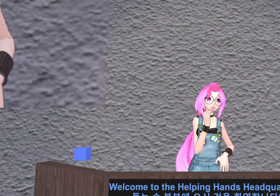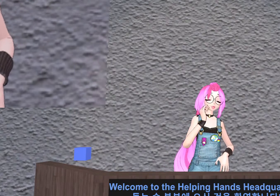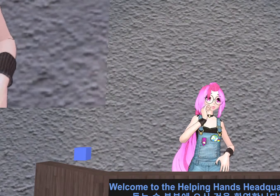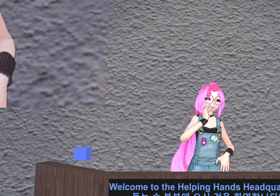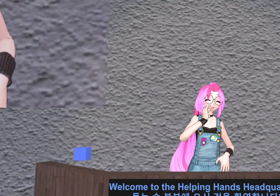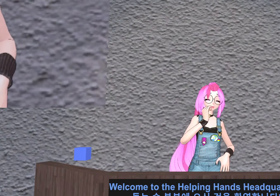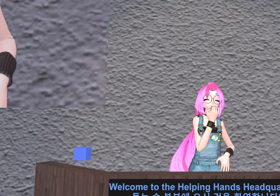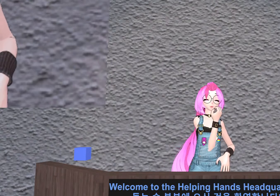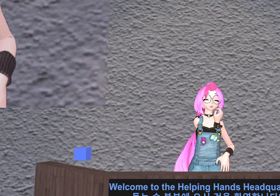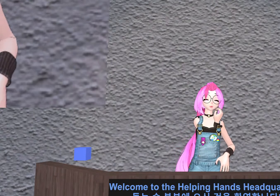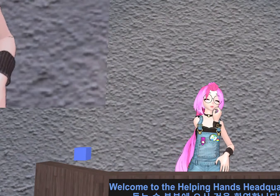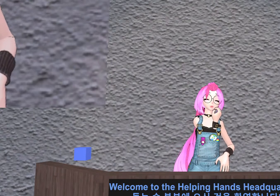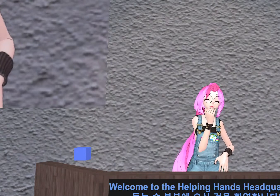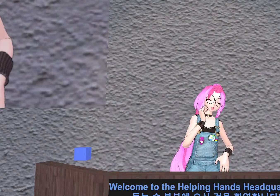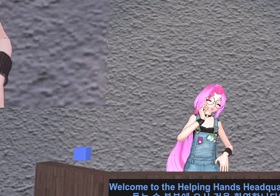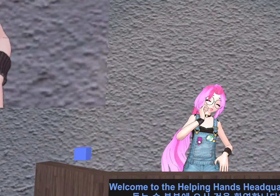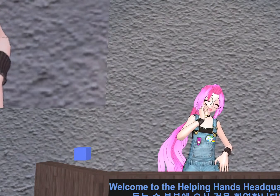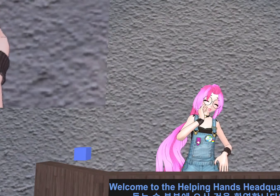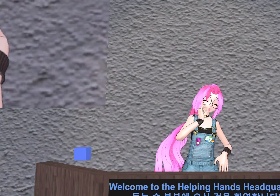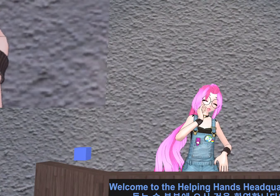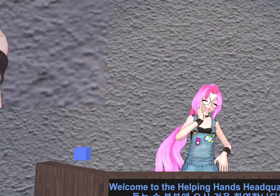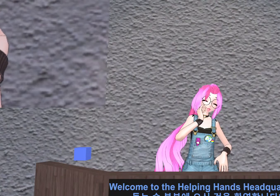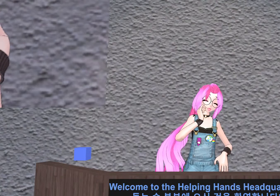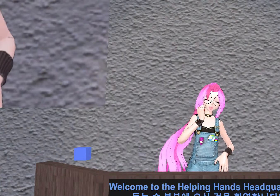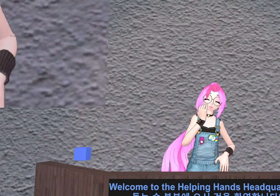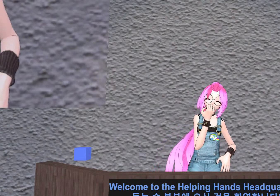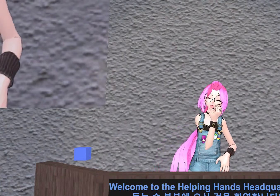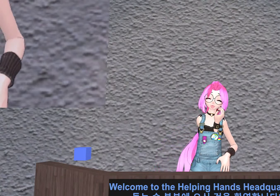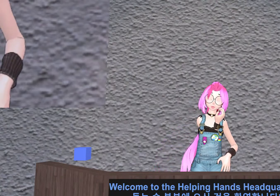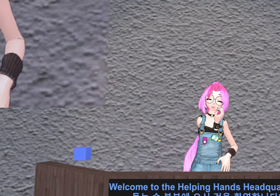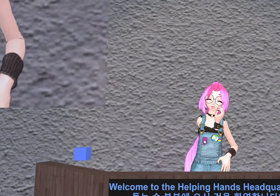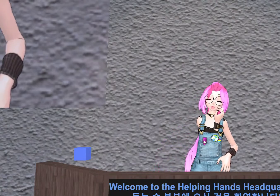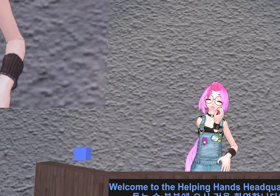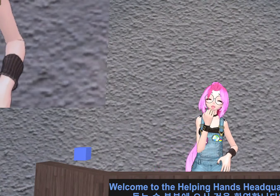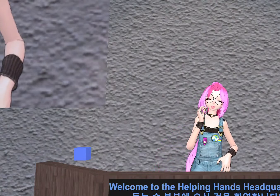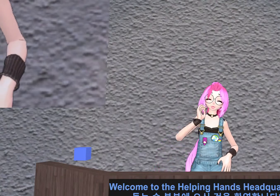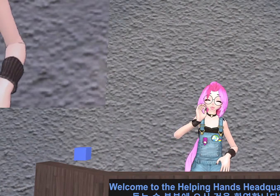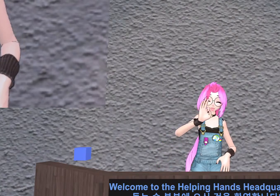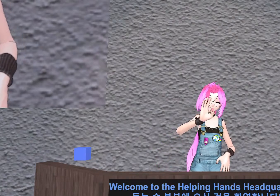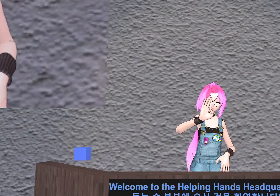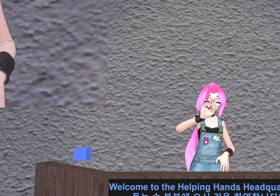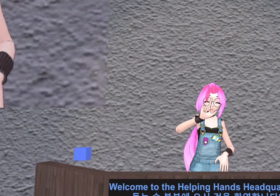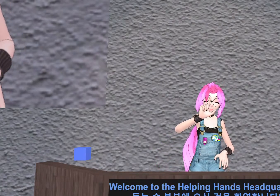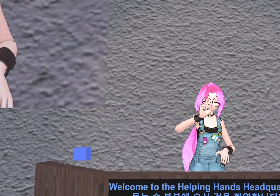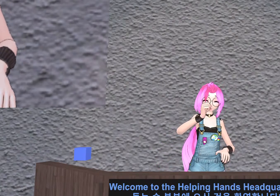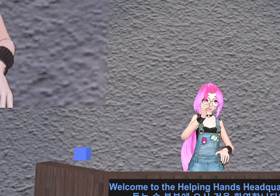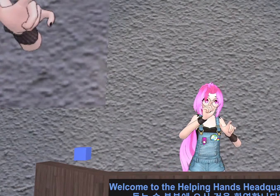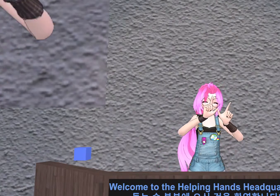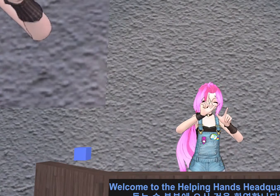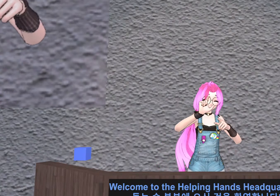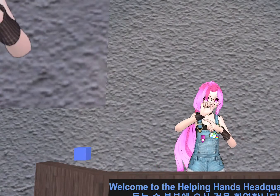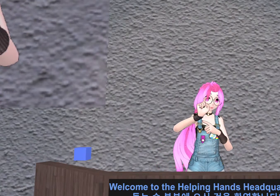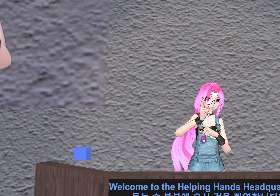kisses on your cheeks. So you have one on this side, another on this side. And that's